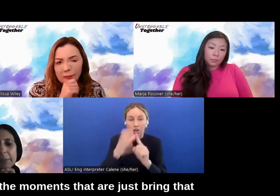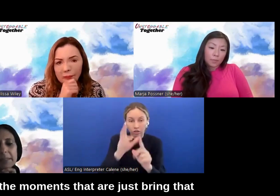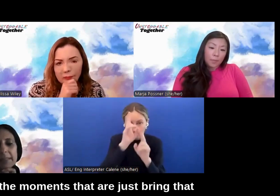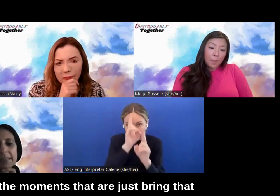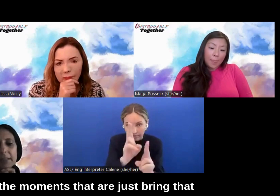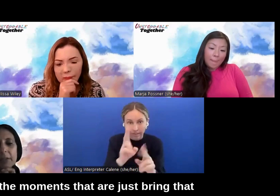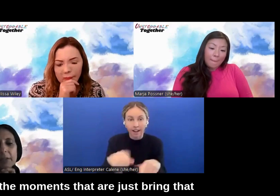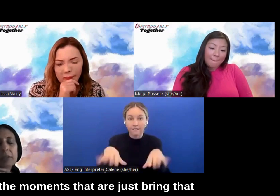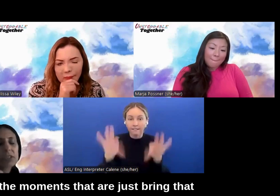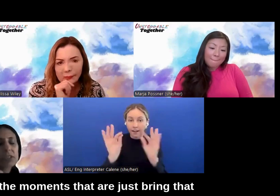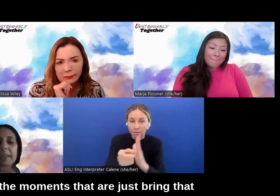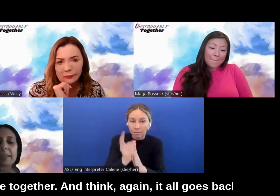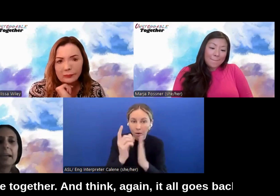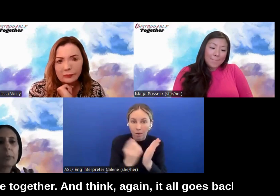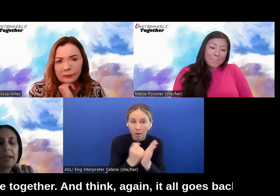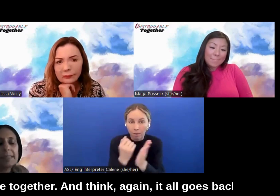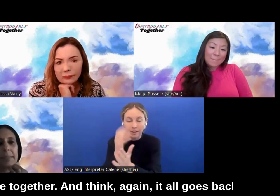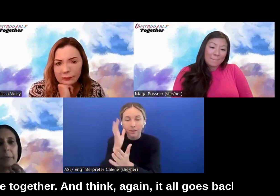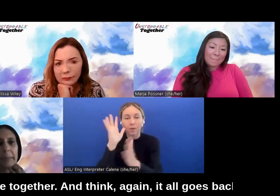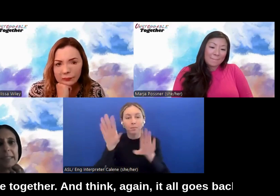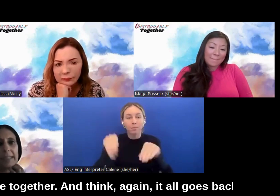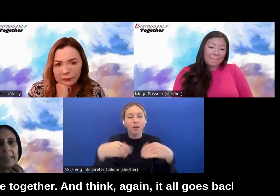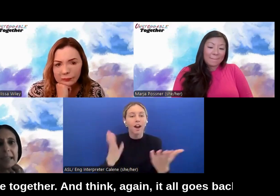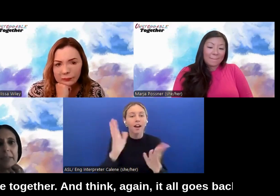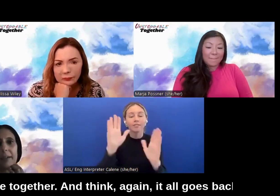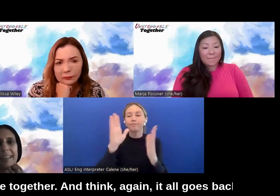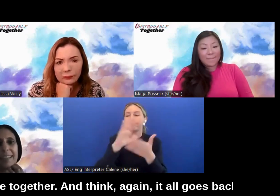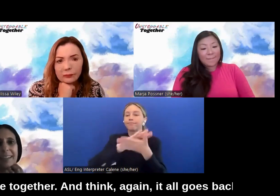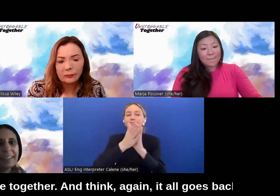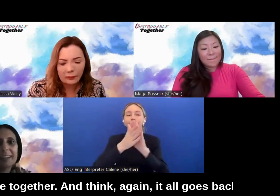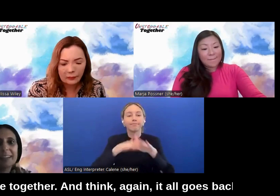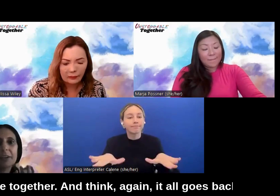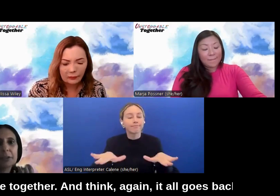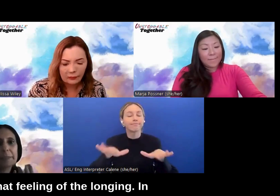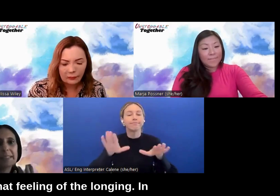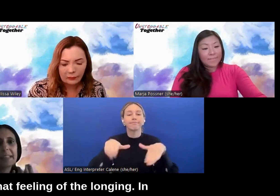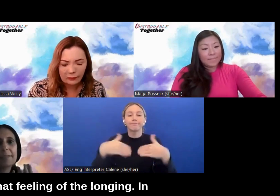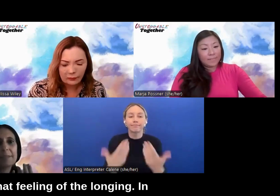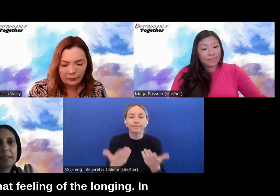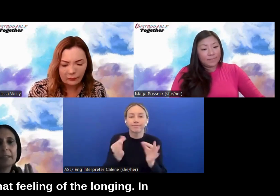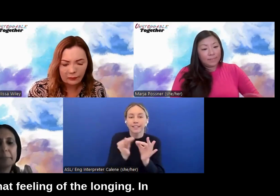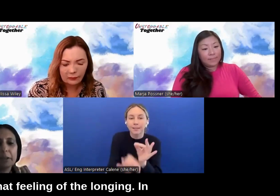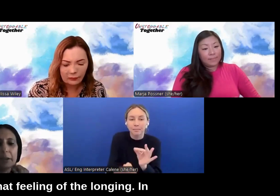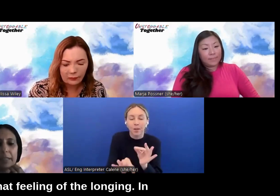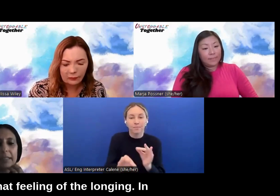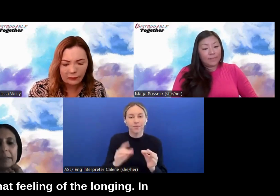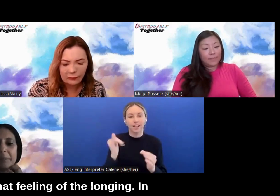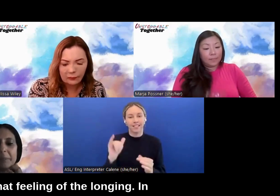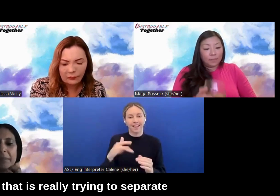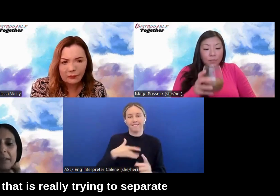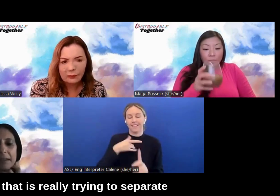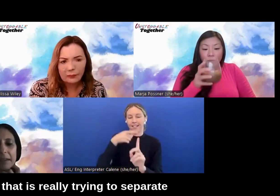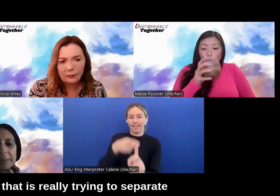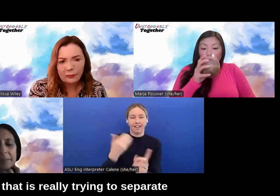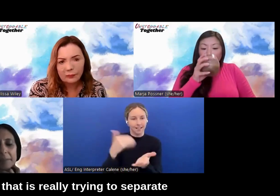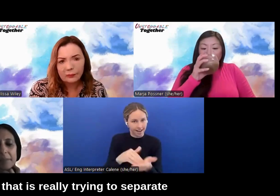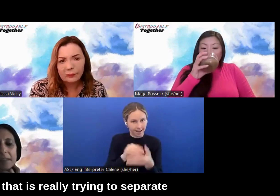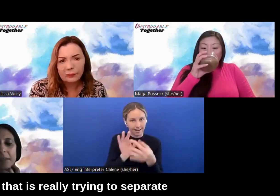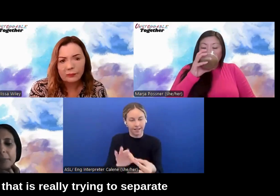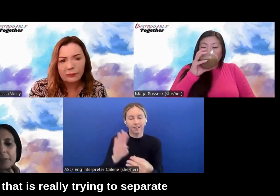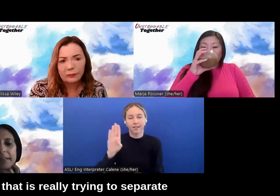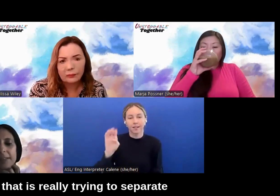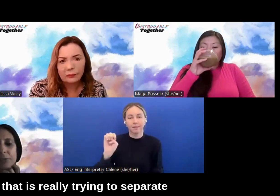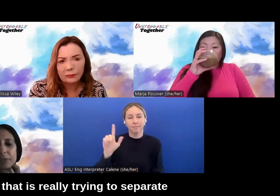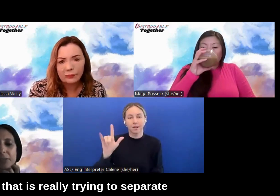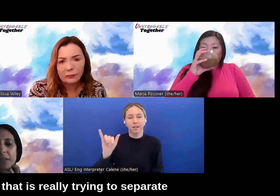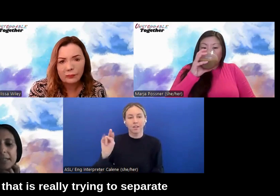the moments that are just bring that quiet, simple peace together. And I think, again, it all goes back to that feeling of belonging. In a